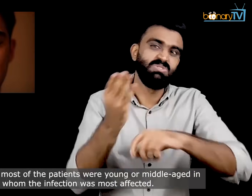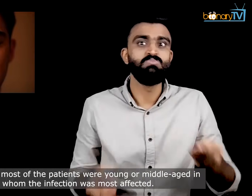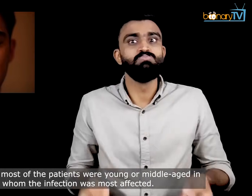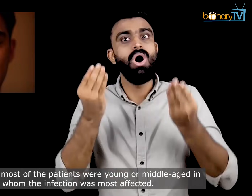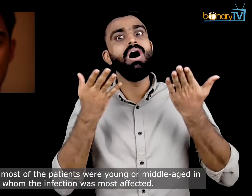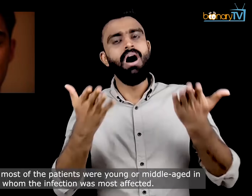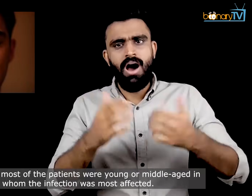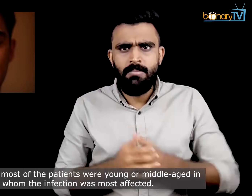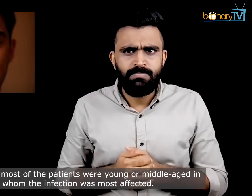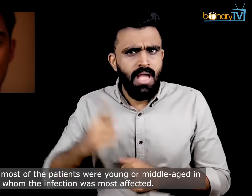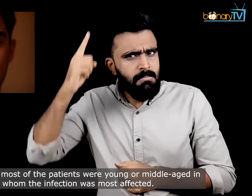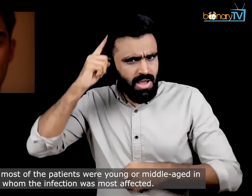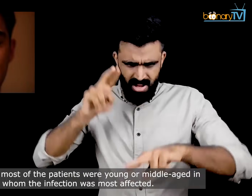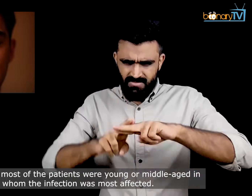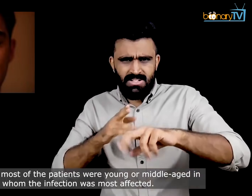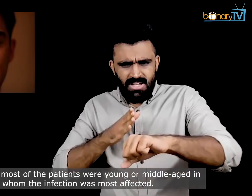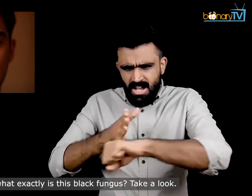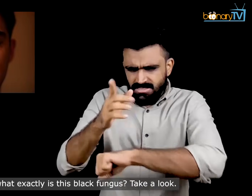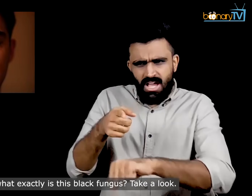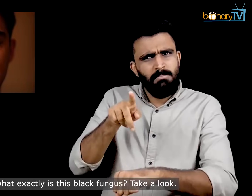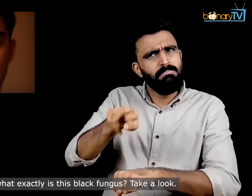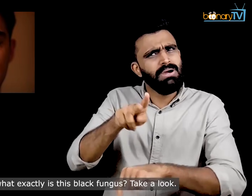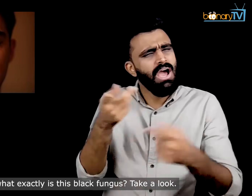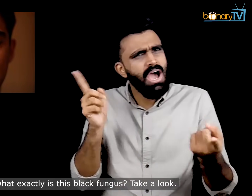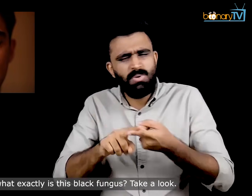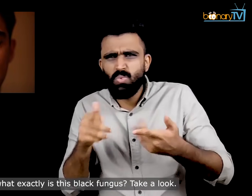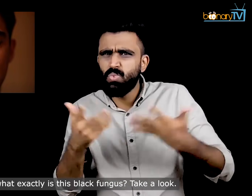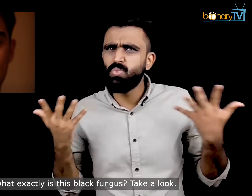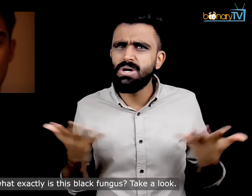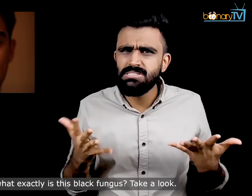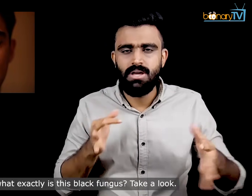whom the infection was most affected. So what exactly is this black fungus?